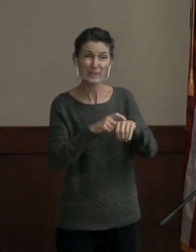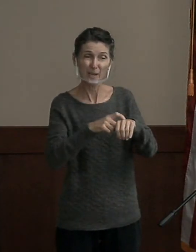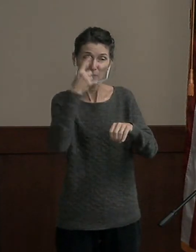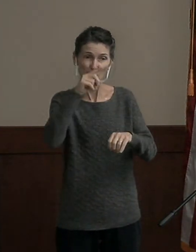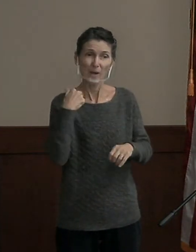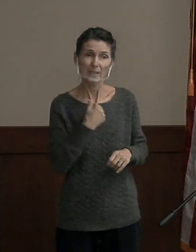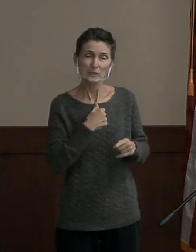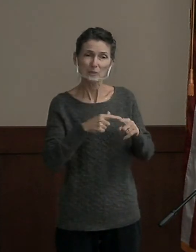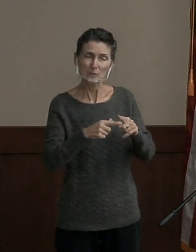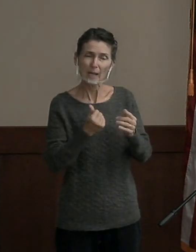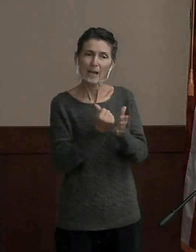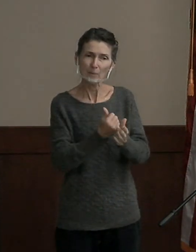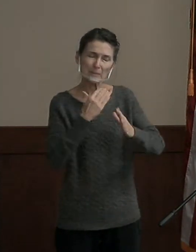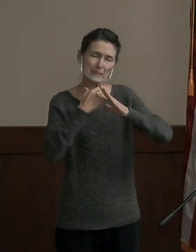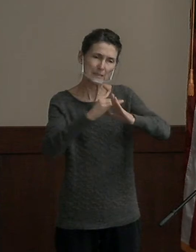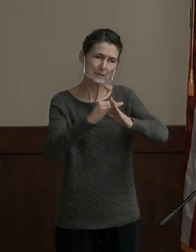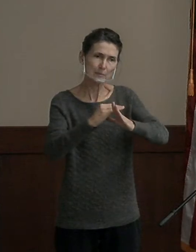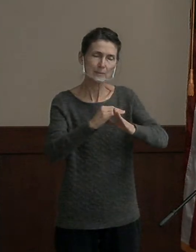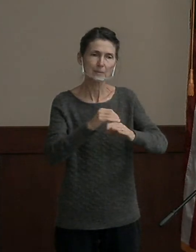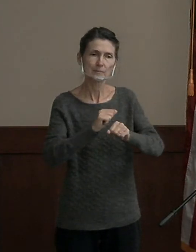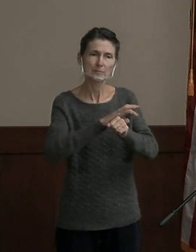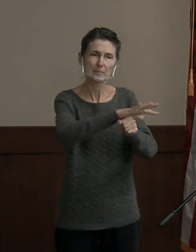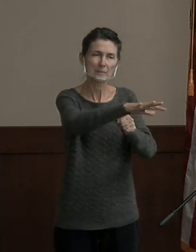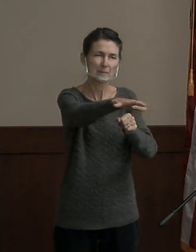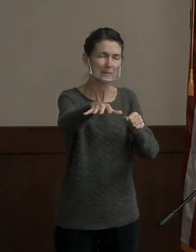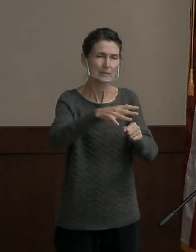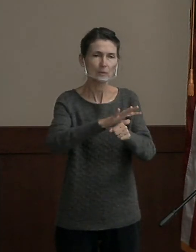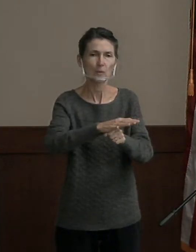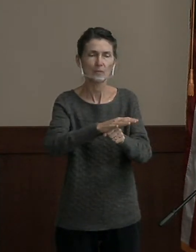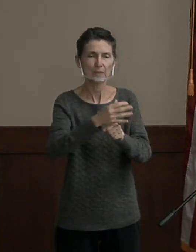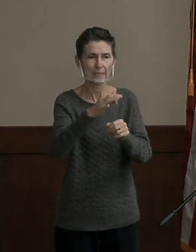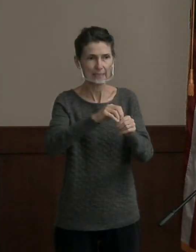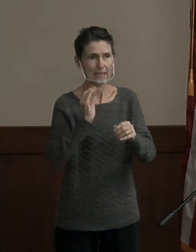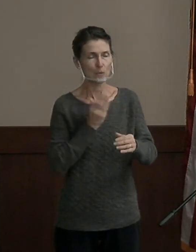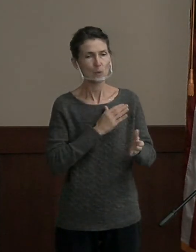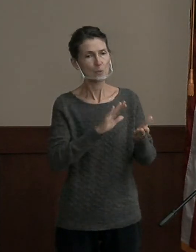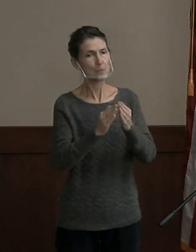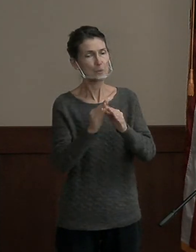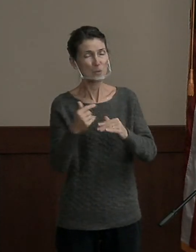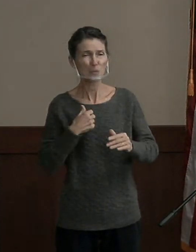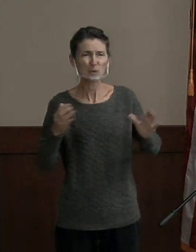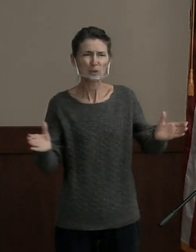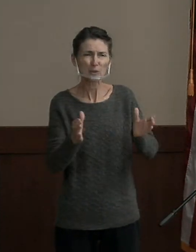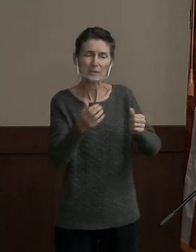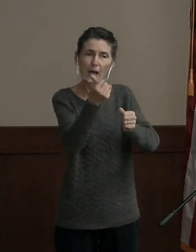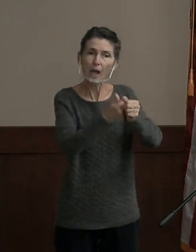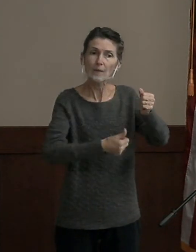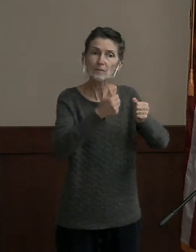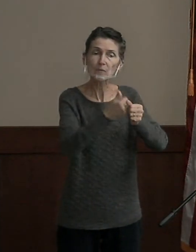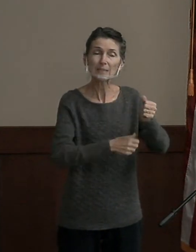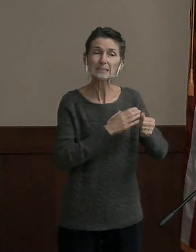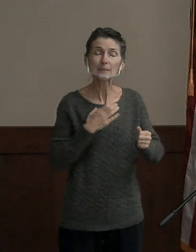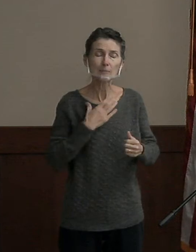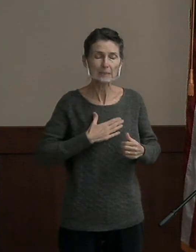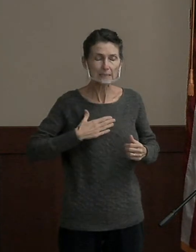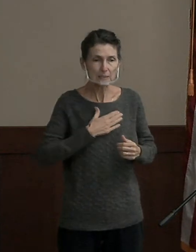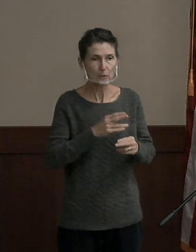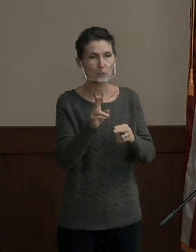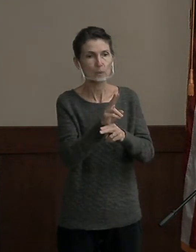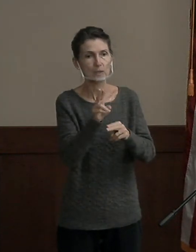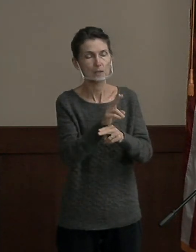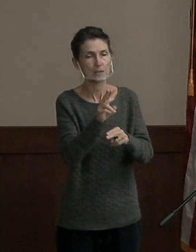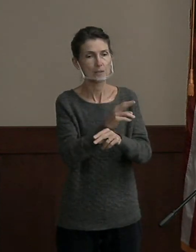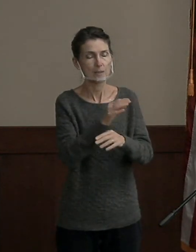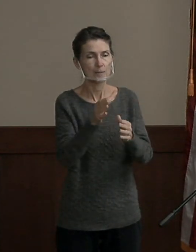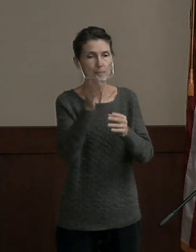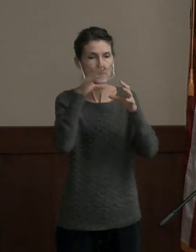us to help stop the spread of COVID-19 in our communities. We urge every citizen to wear a mask, wash